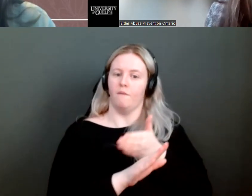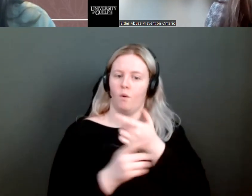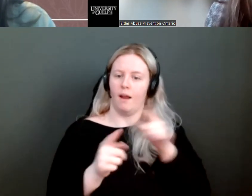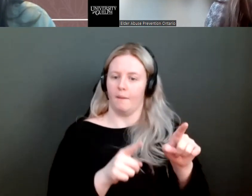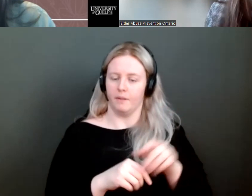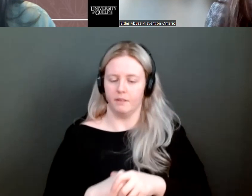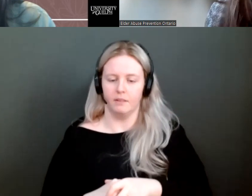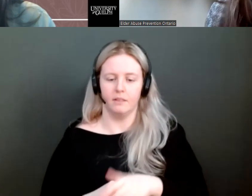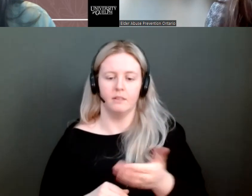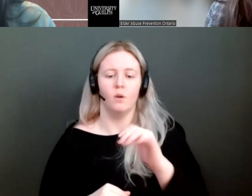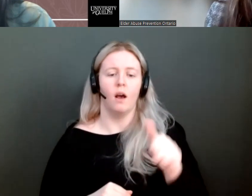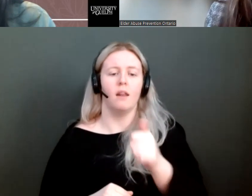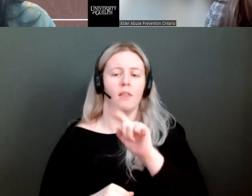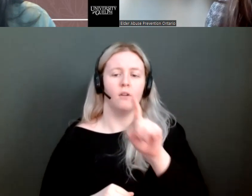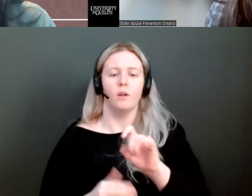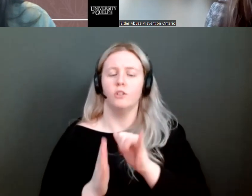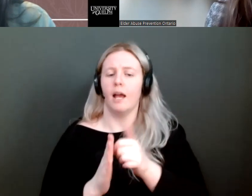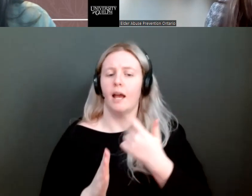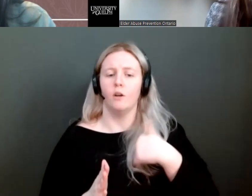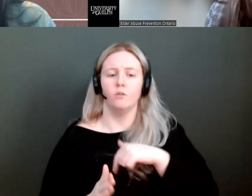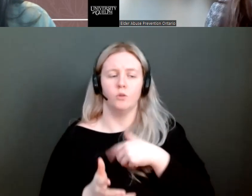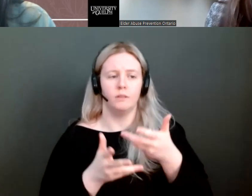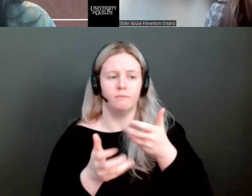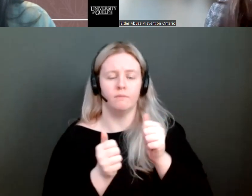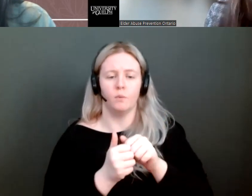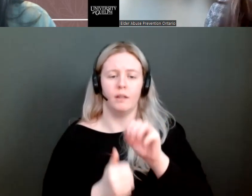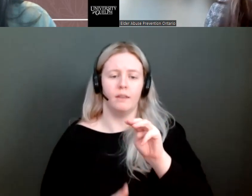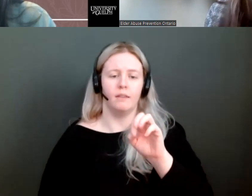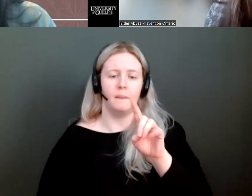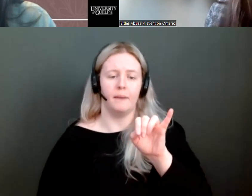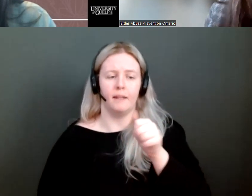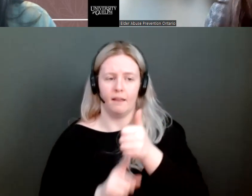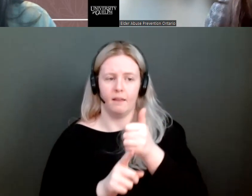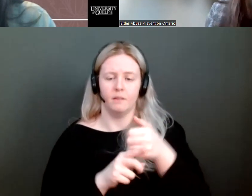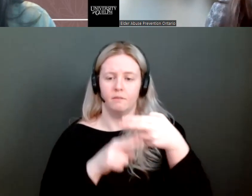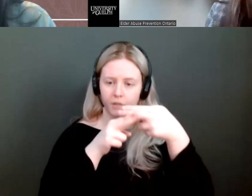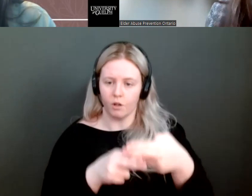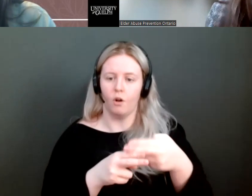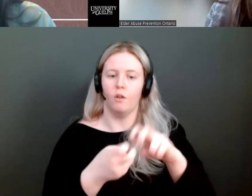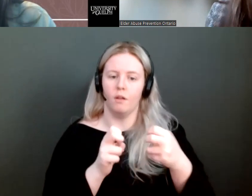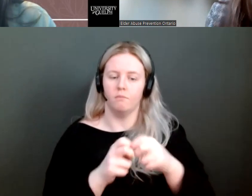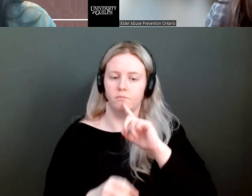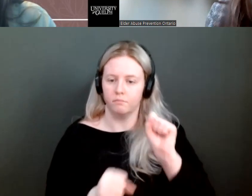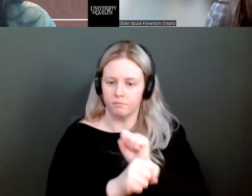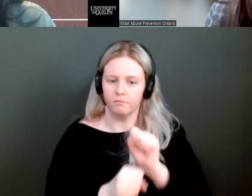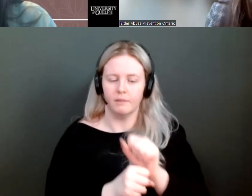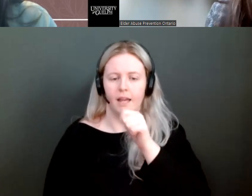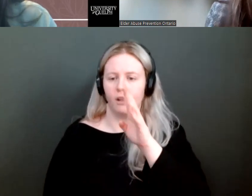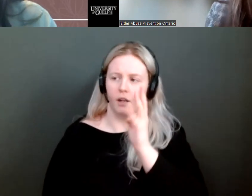do we convince the public media to name the issue correctly and not ignore the overall context?